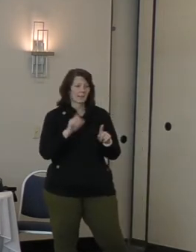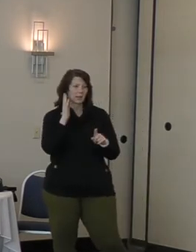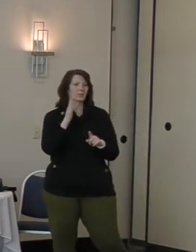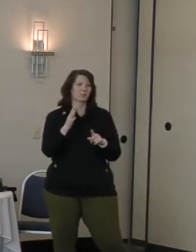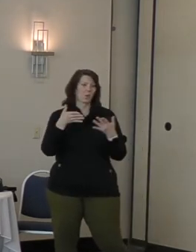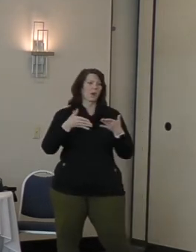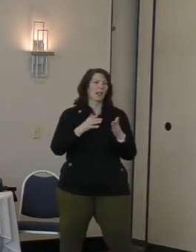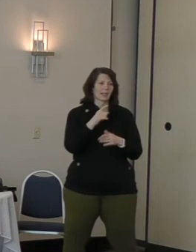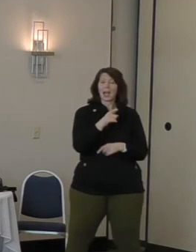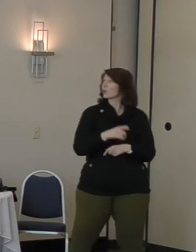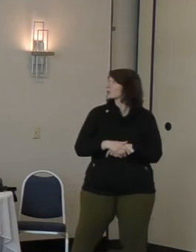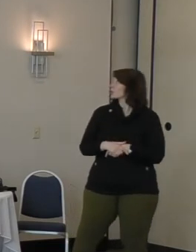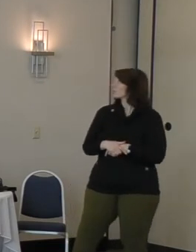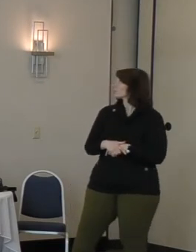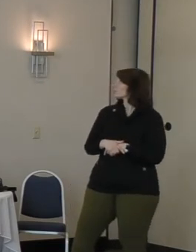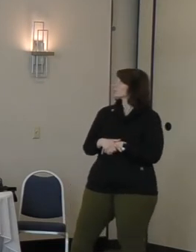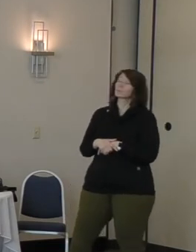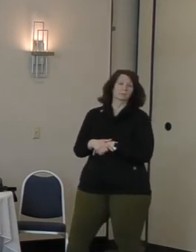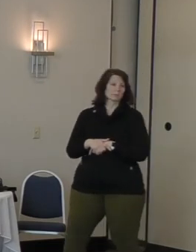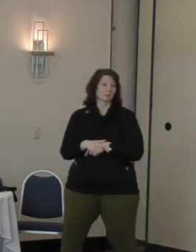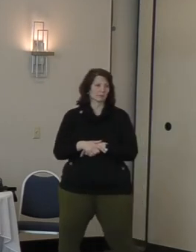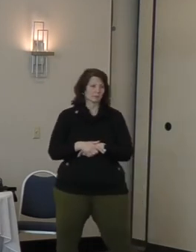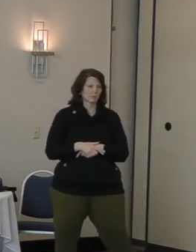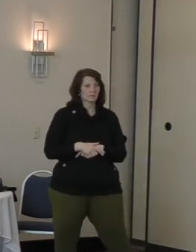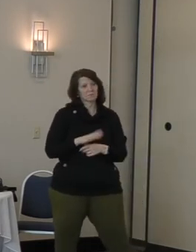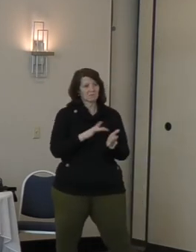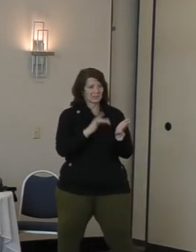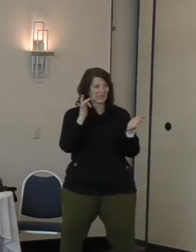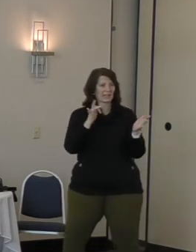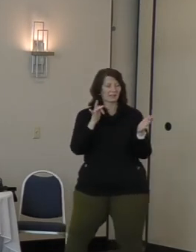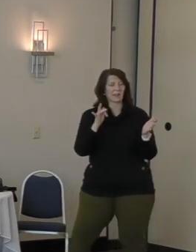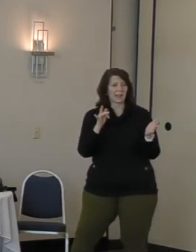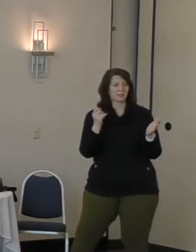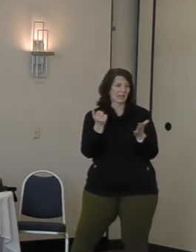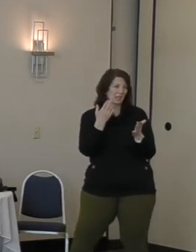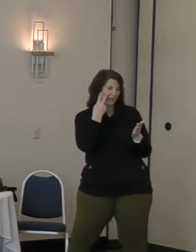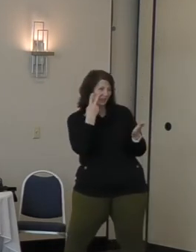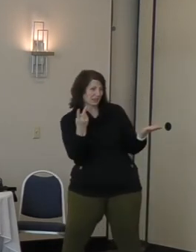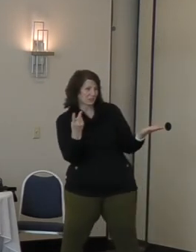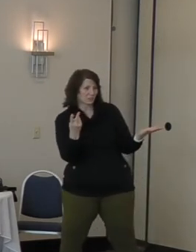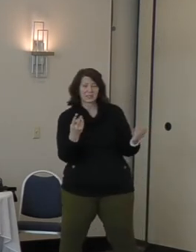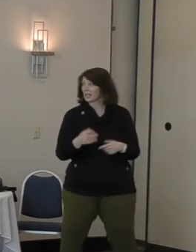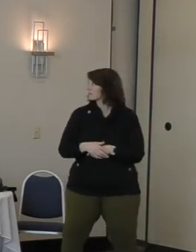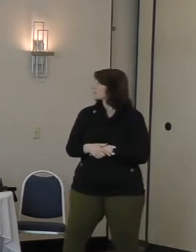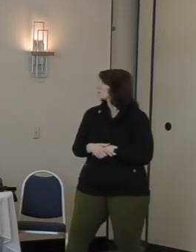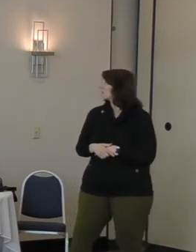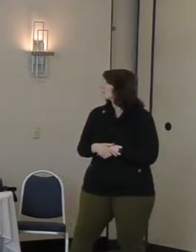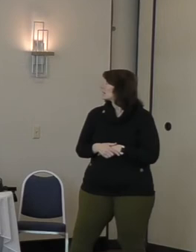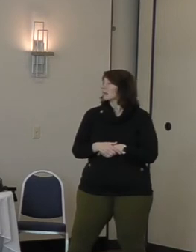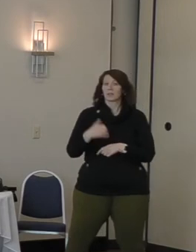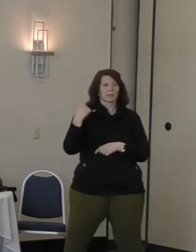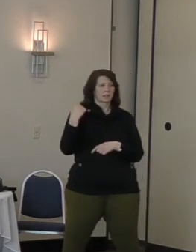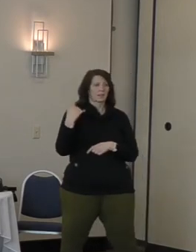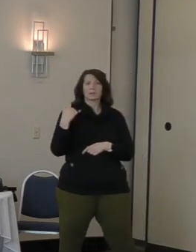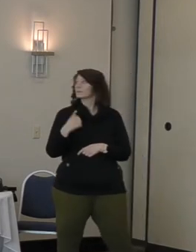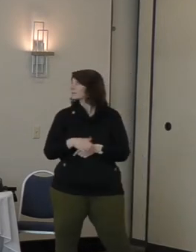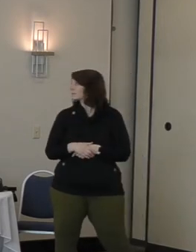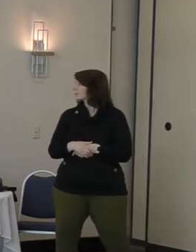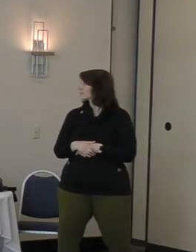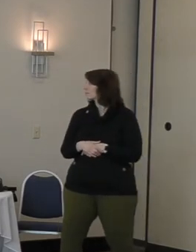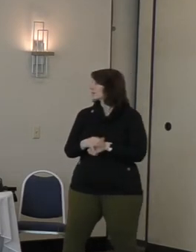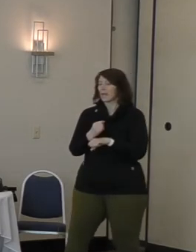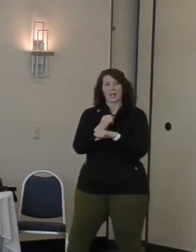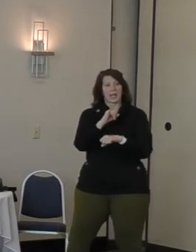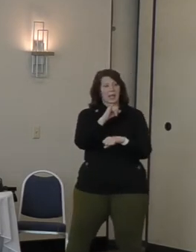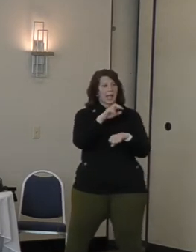to allow you to kind of take advantage of any things that you see with the defense. So this is Ireland, and I couldn't get all the pictures,